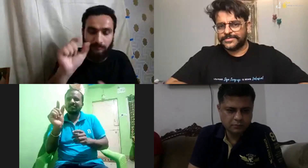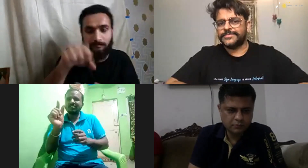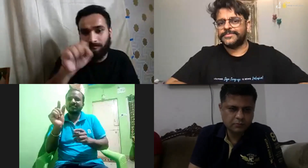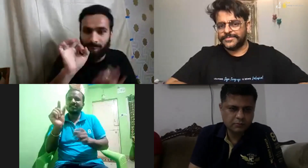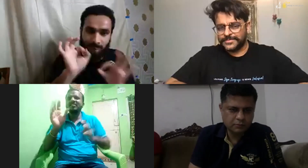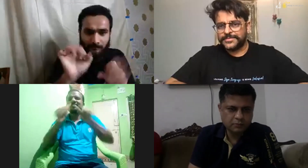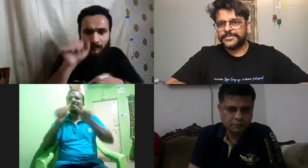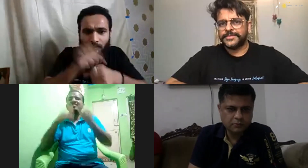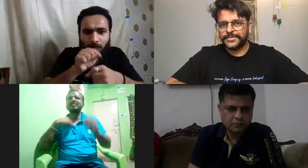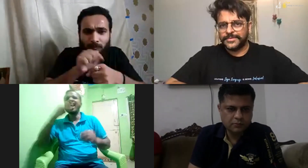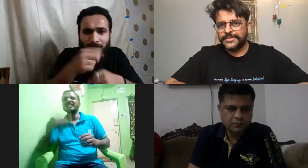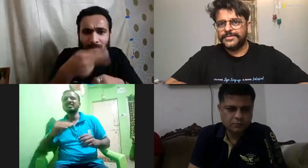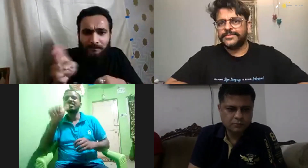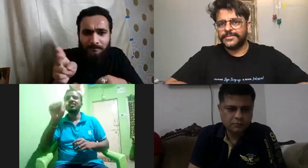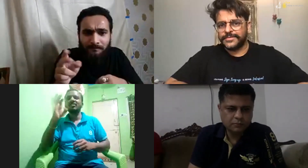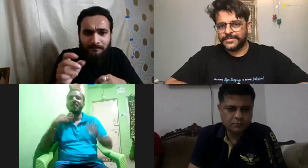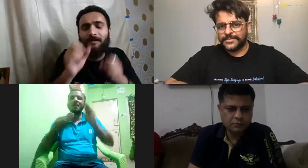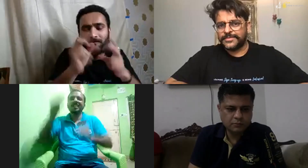RAGHU.